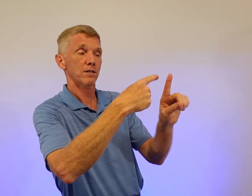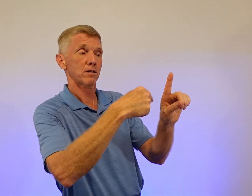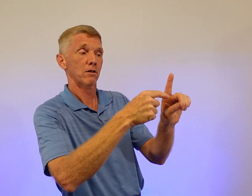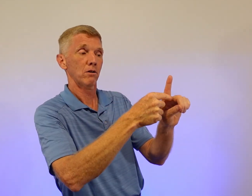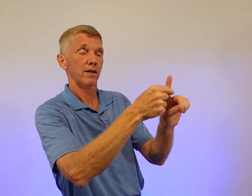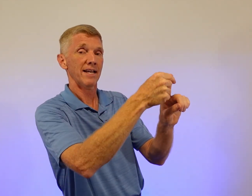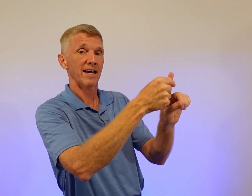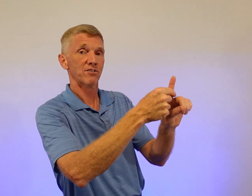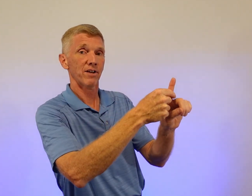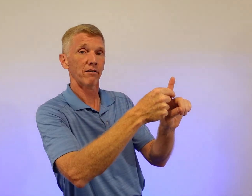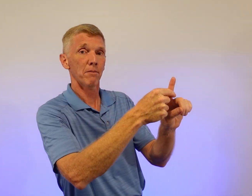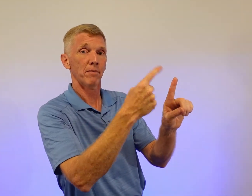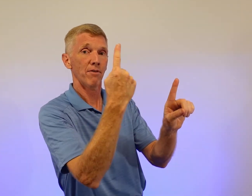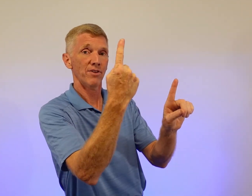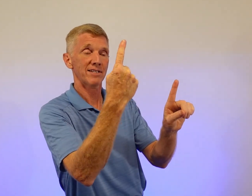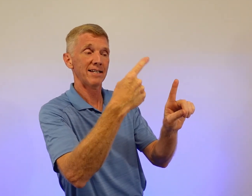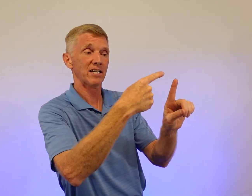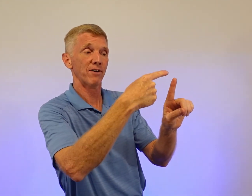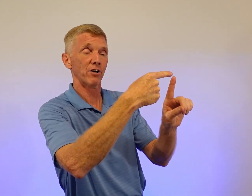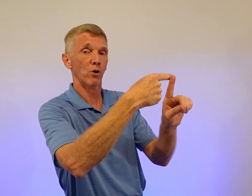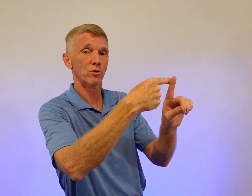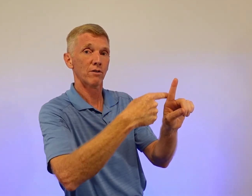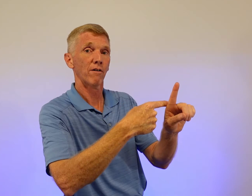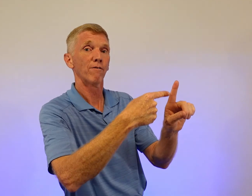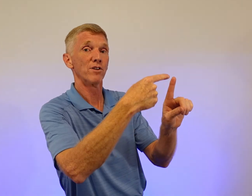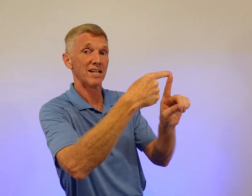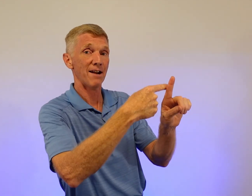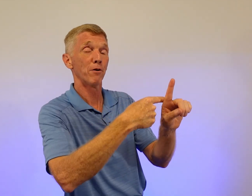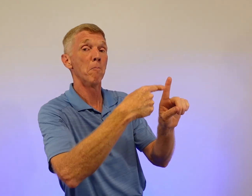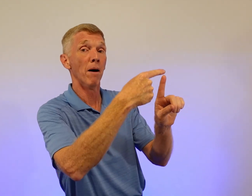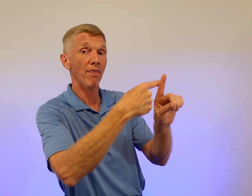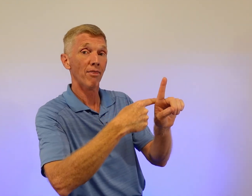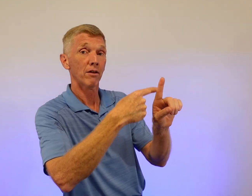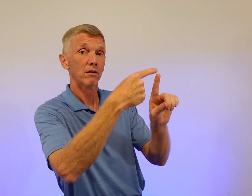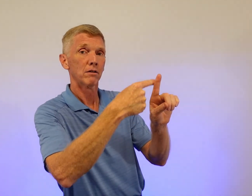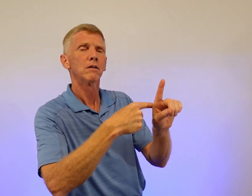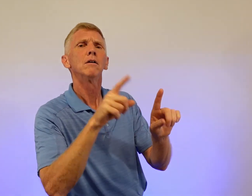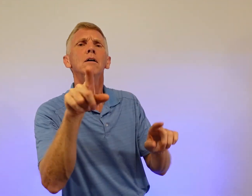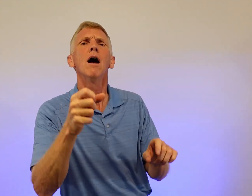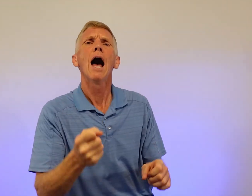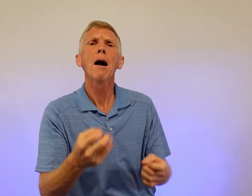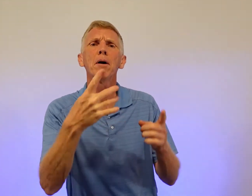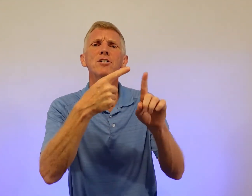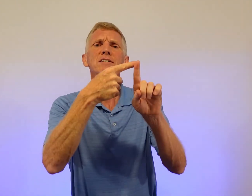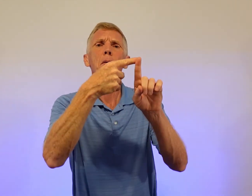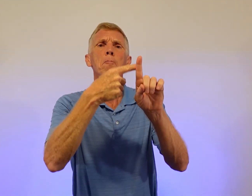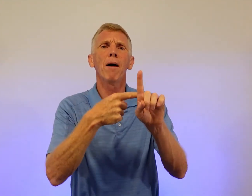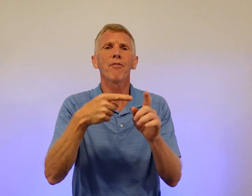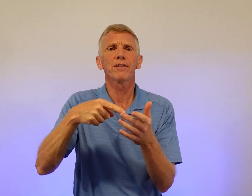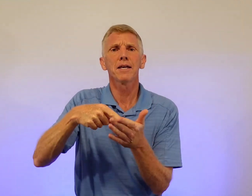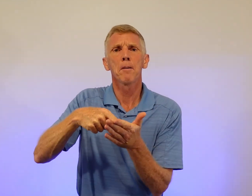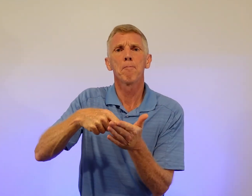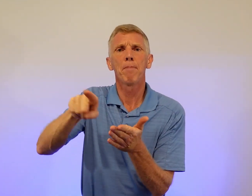this? Index finger up. This index finger goes for the sign for a month. How much is the monthly